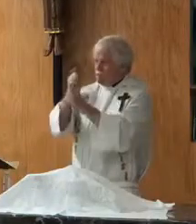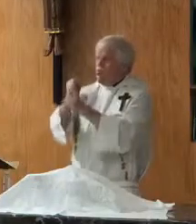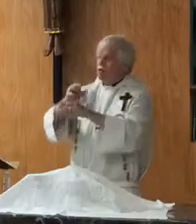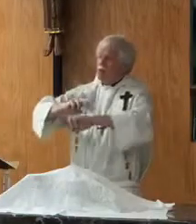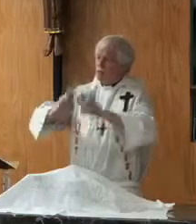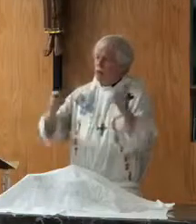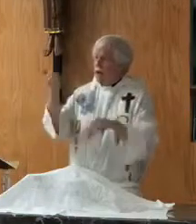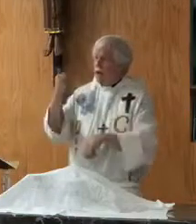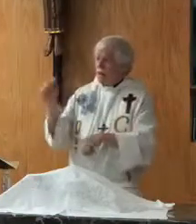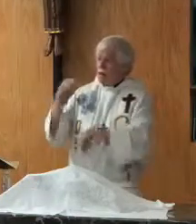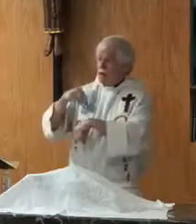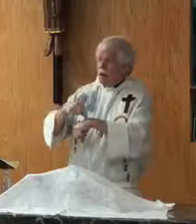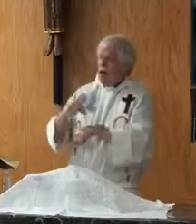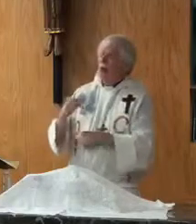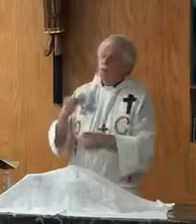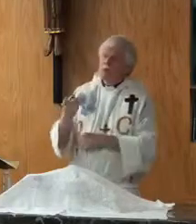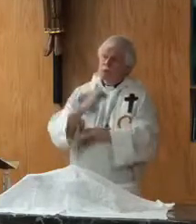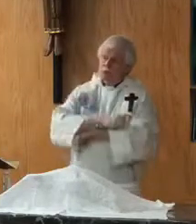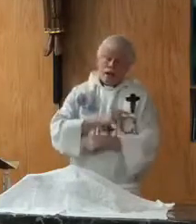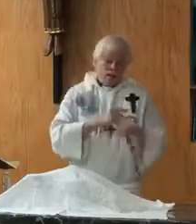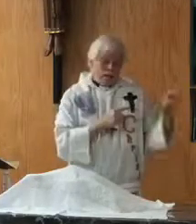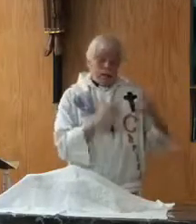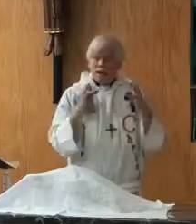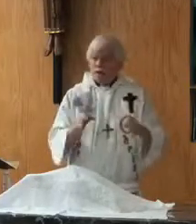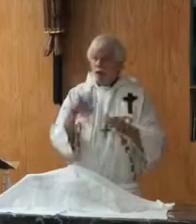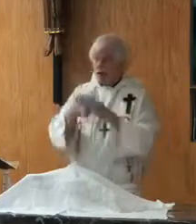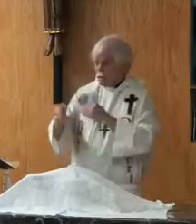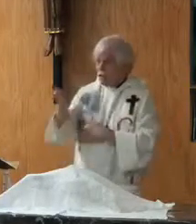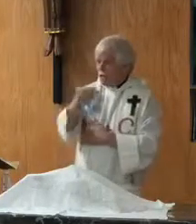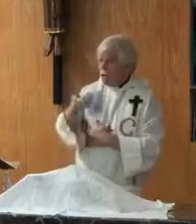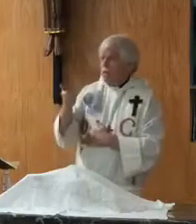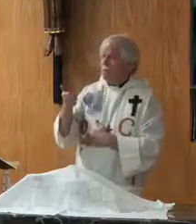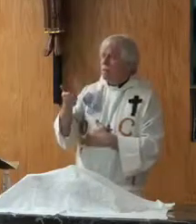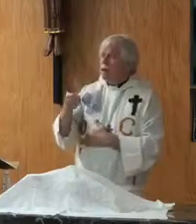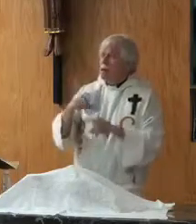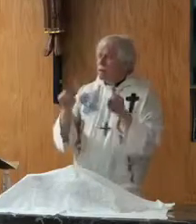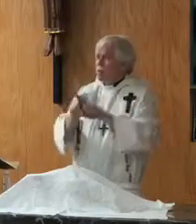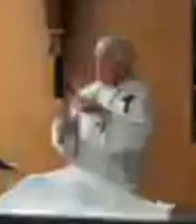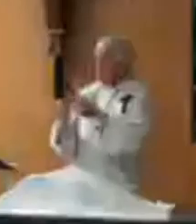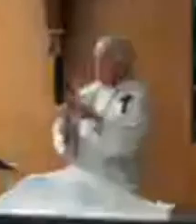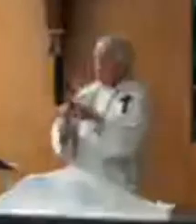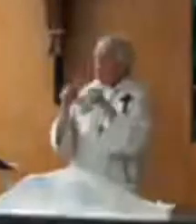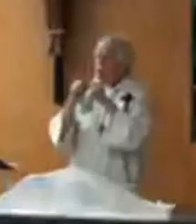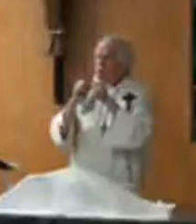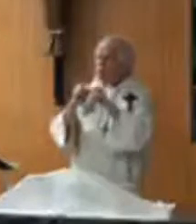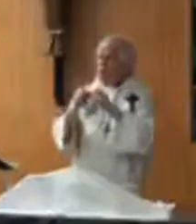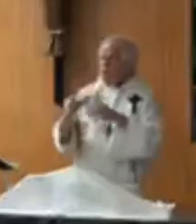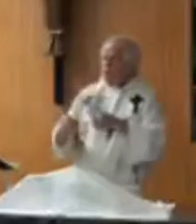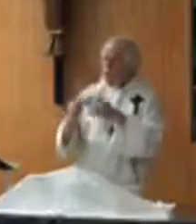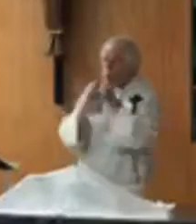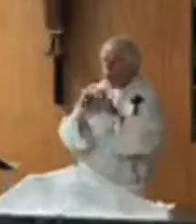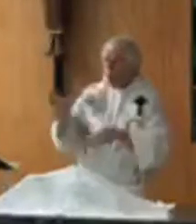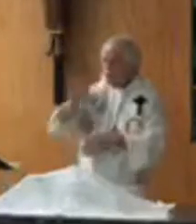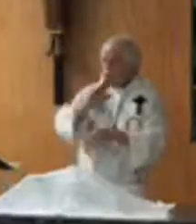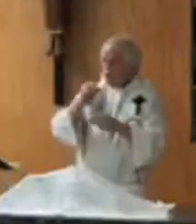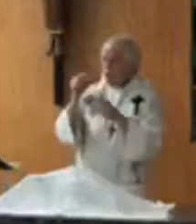strong faith, ready at any time for the day that they decide to kill them. But also continue